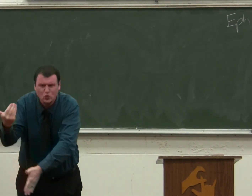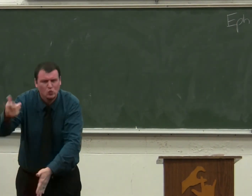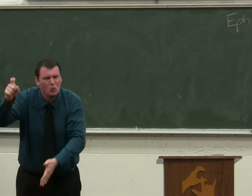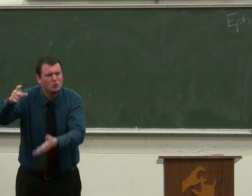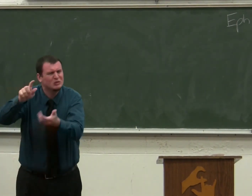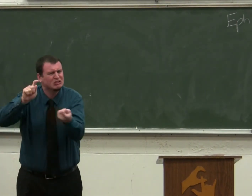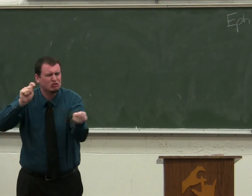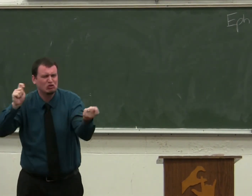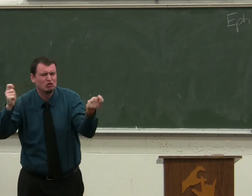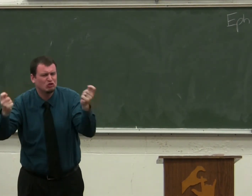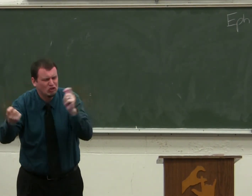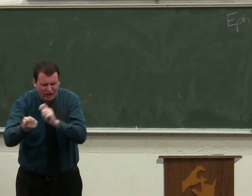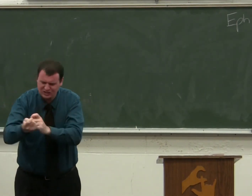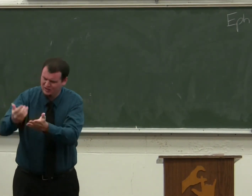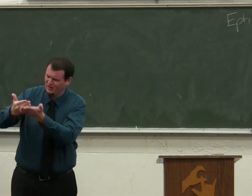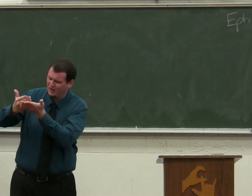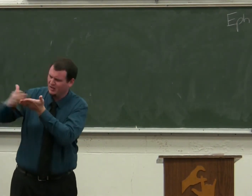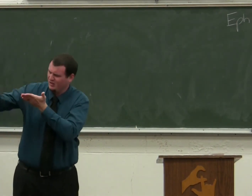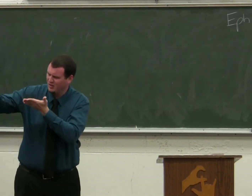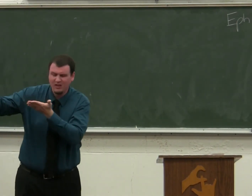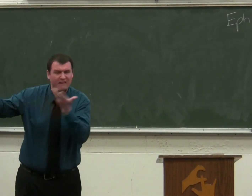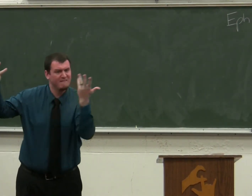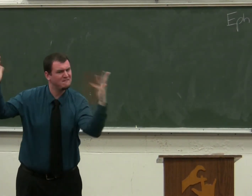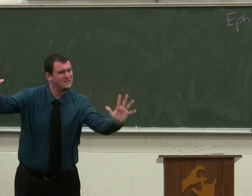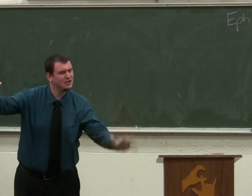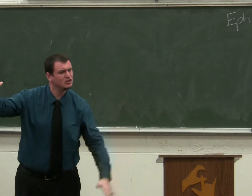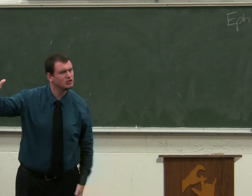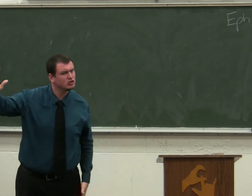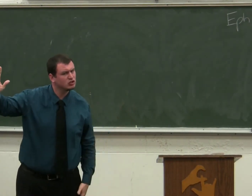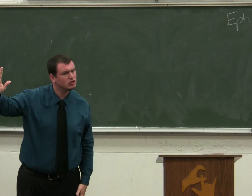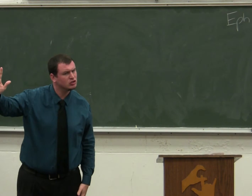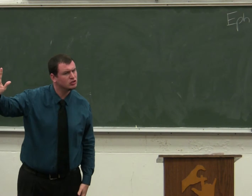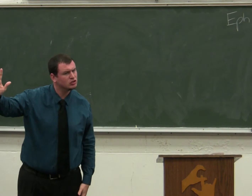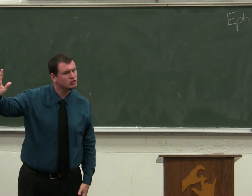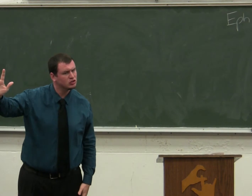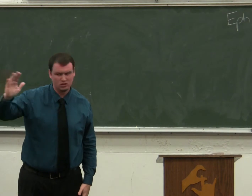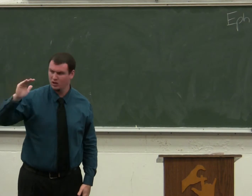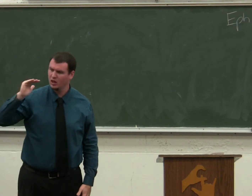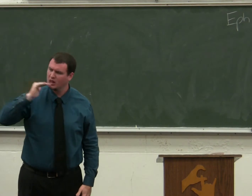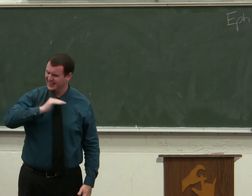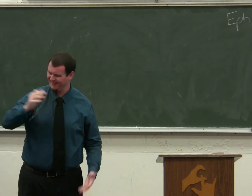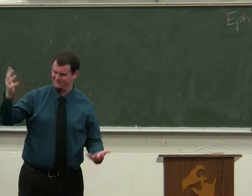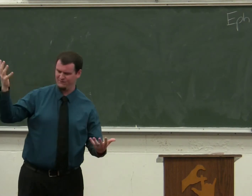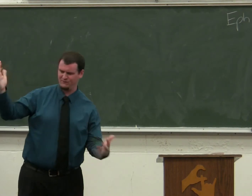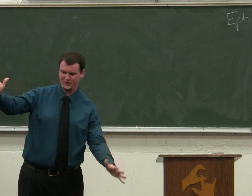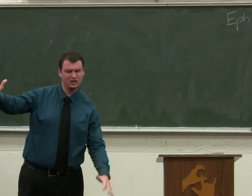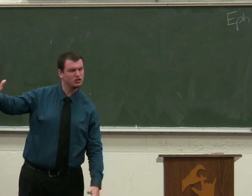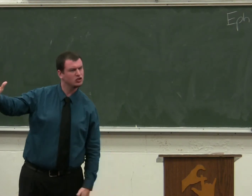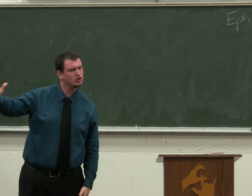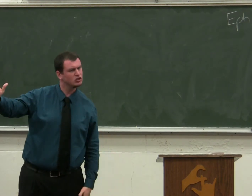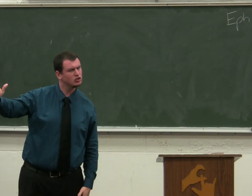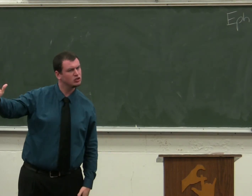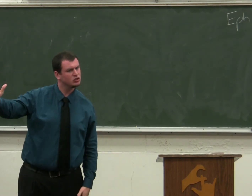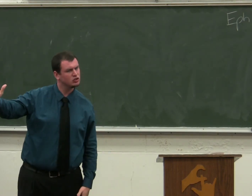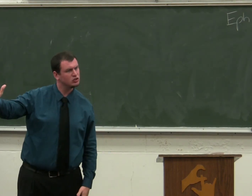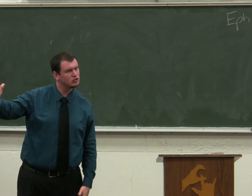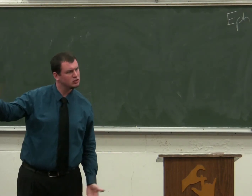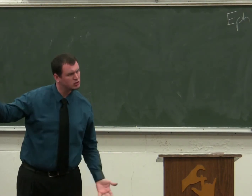Those of you that have been saved should change and put away lying. It should be done. Stop it.